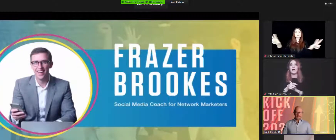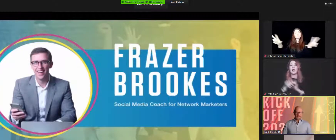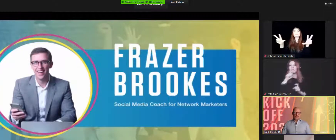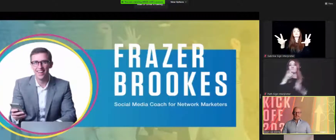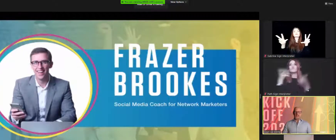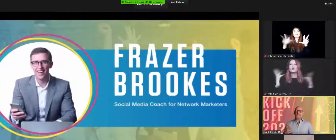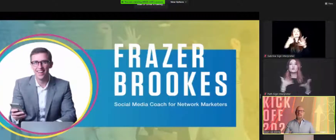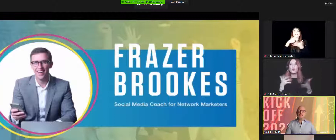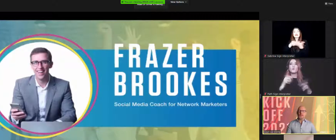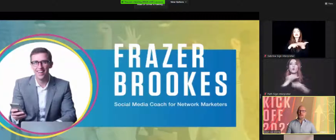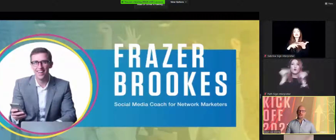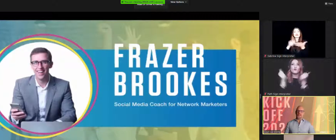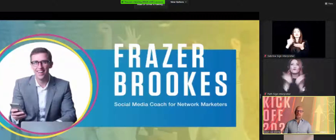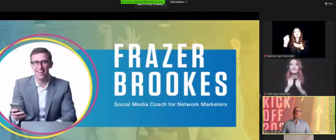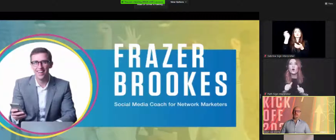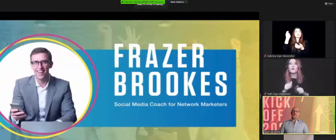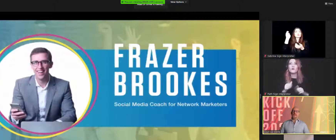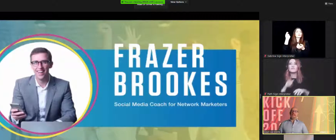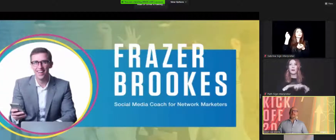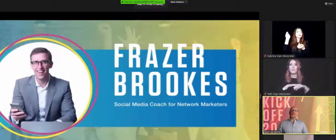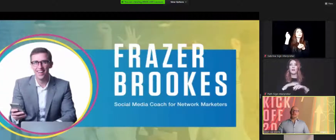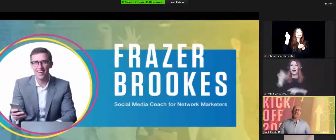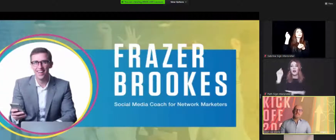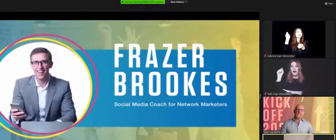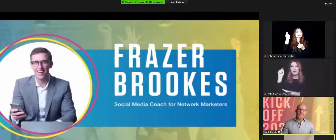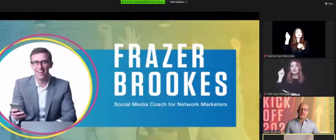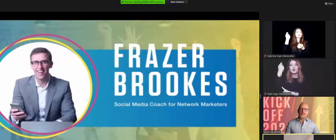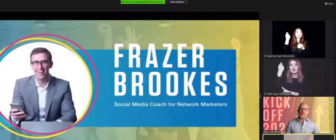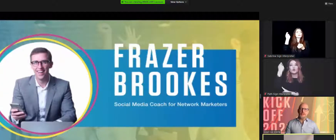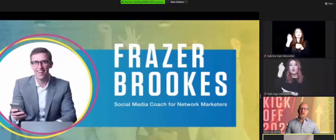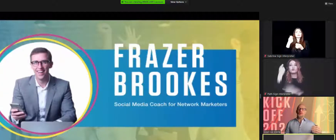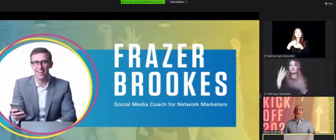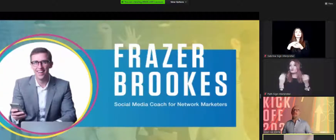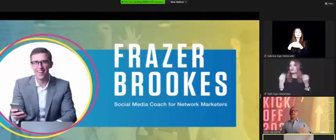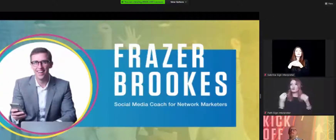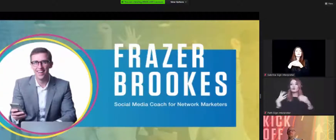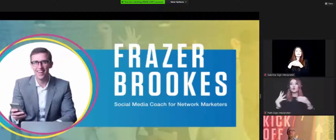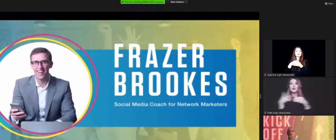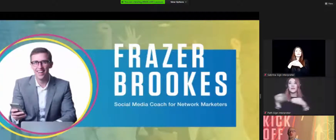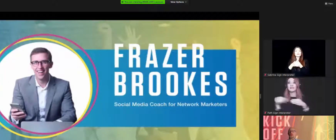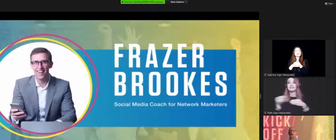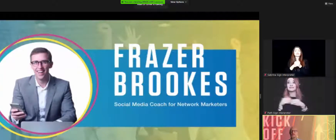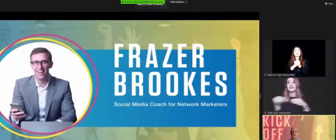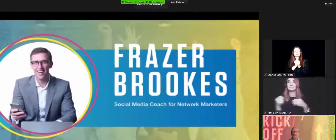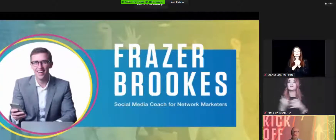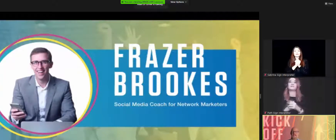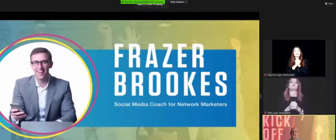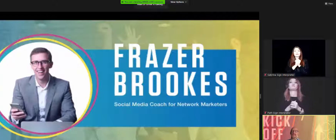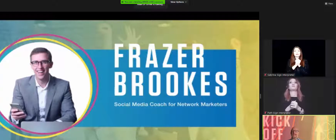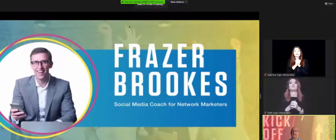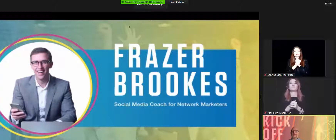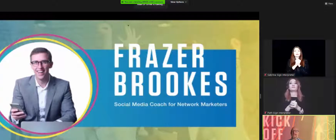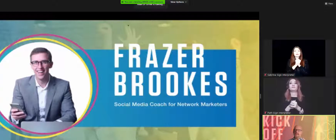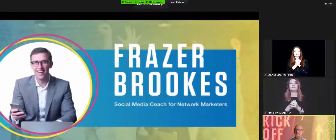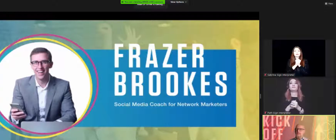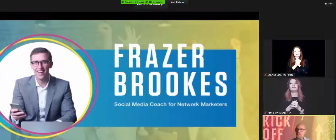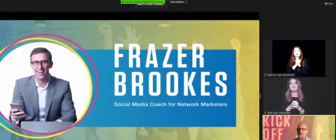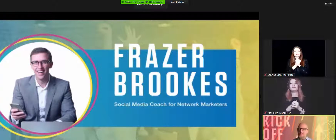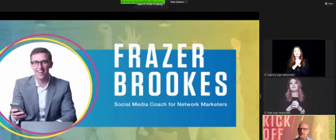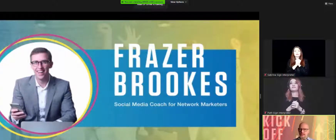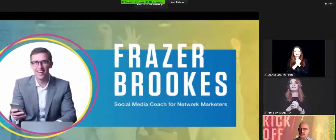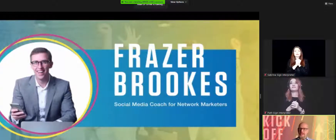100% in generic coaching. He took the decision to help and support others, and